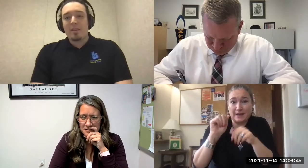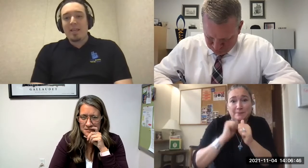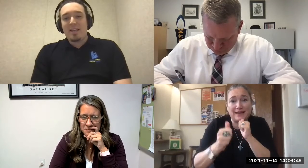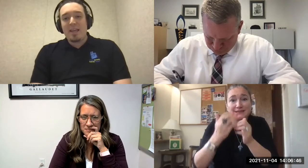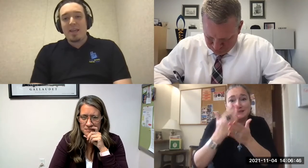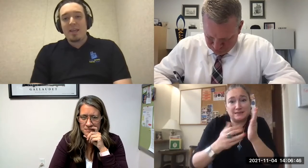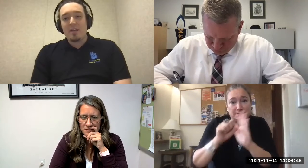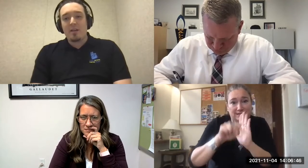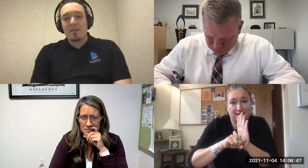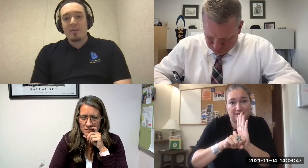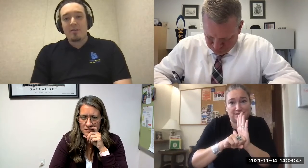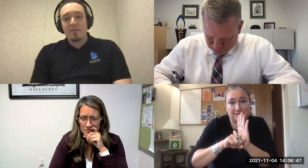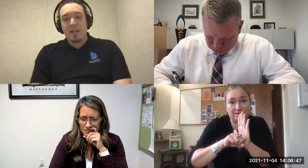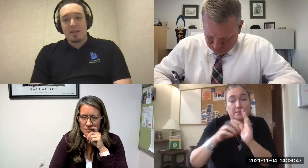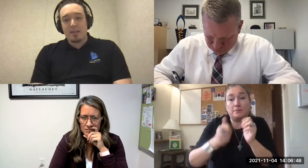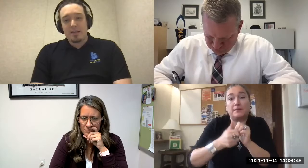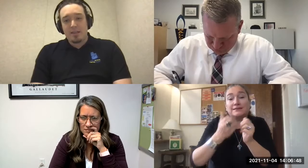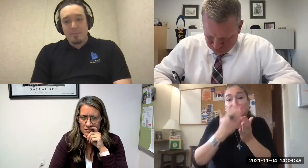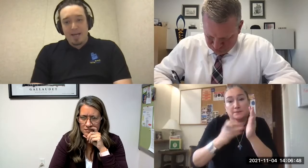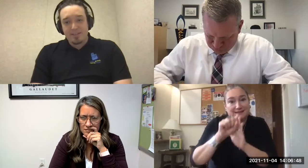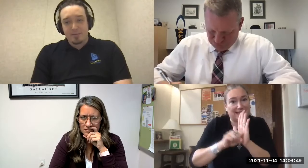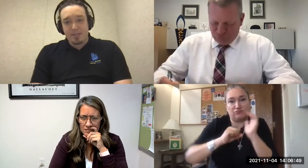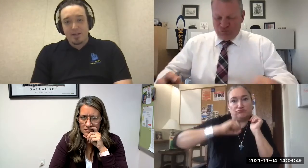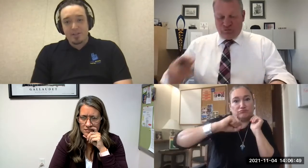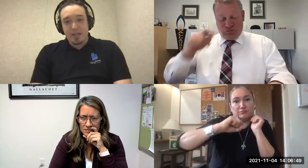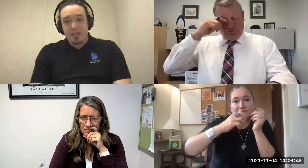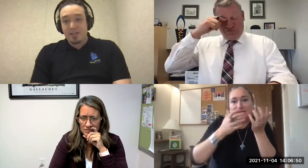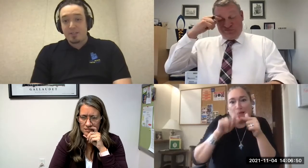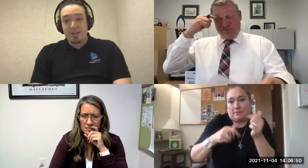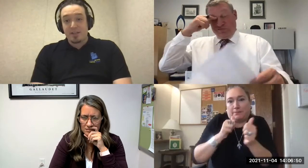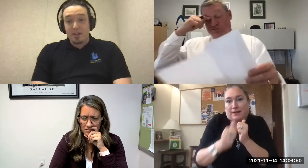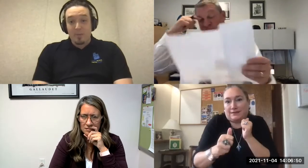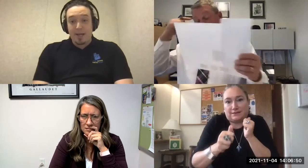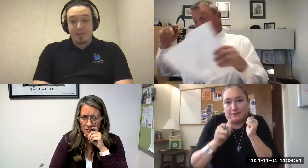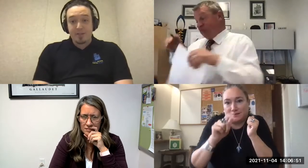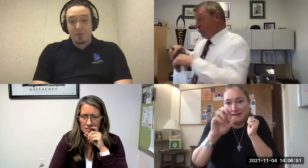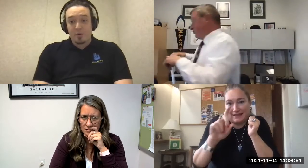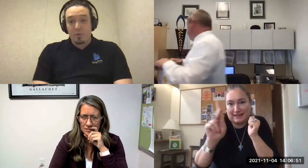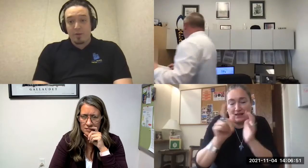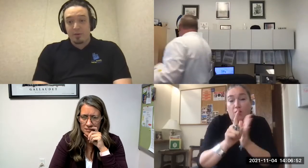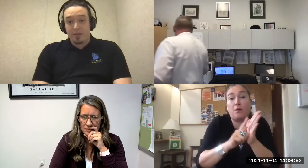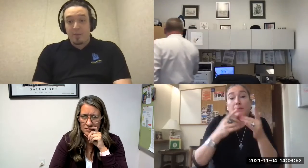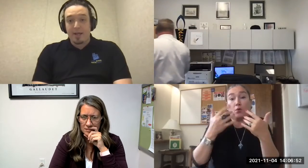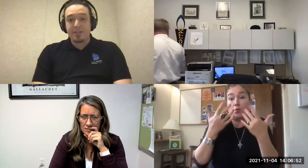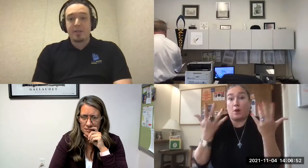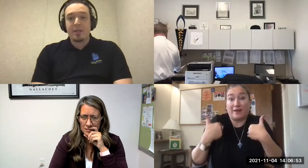With Lead K, it did pass in some states. In some states, it did not pass, where the bill did not pass.